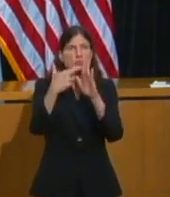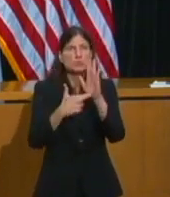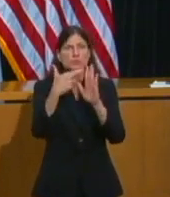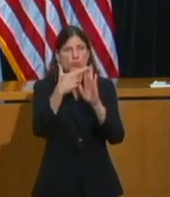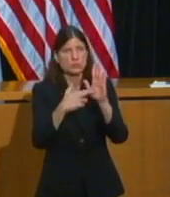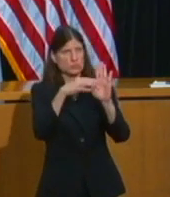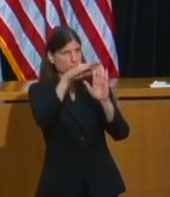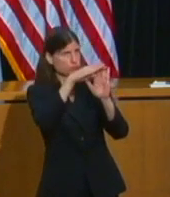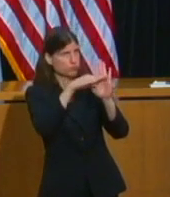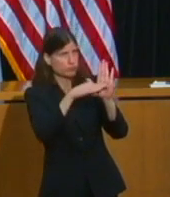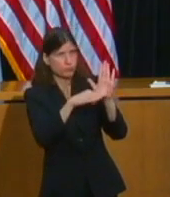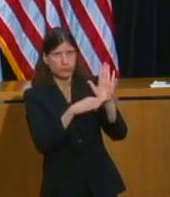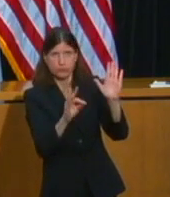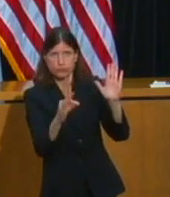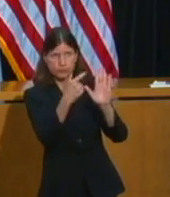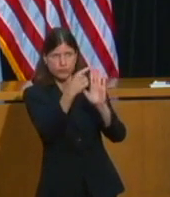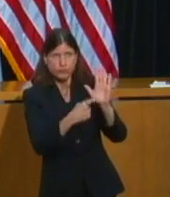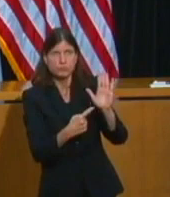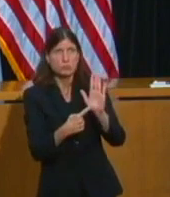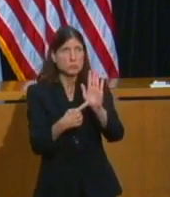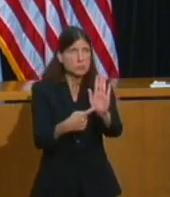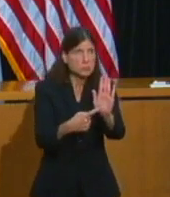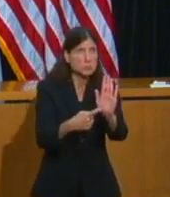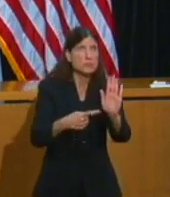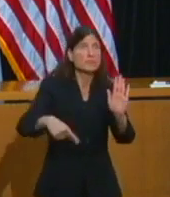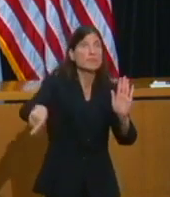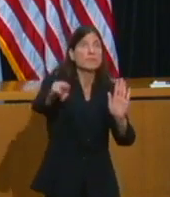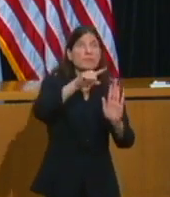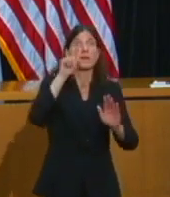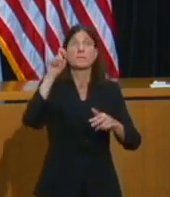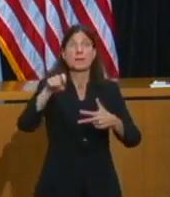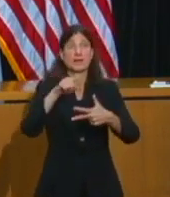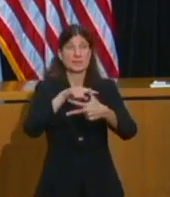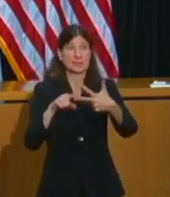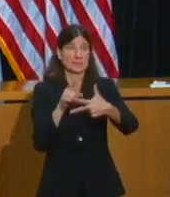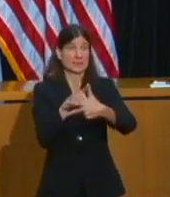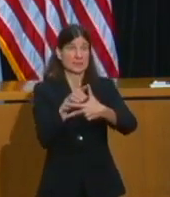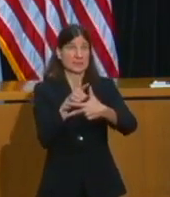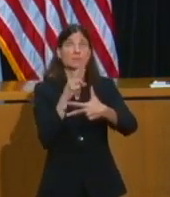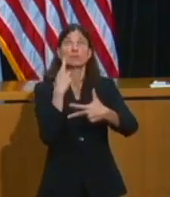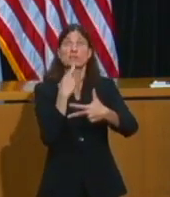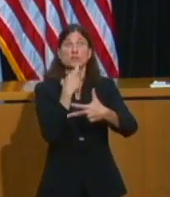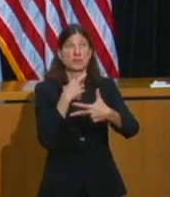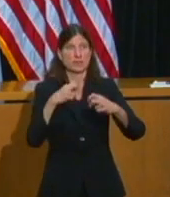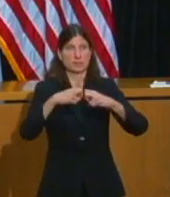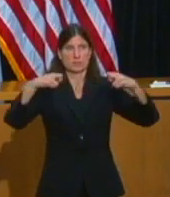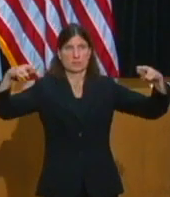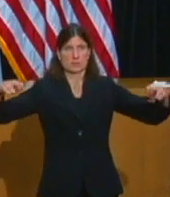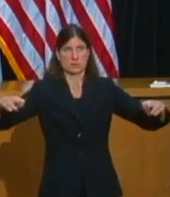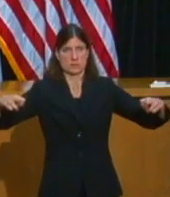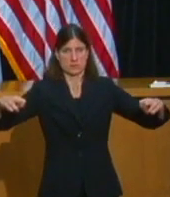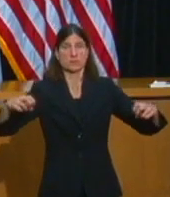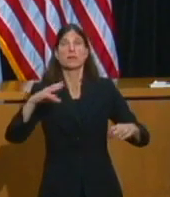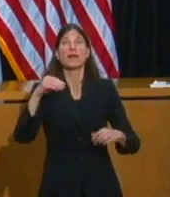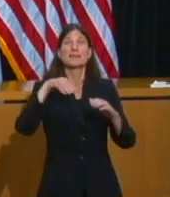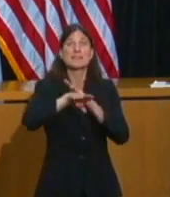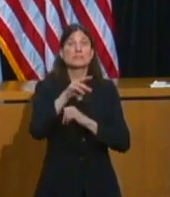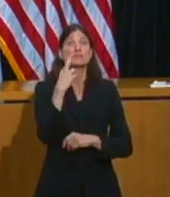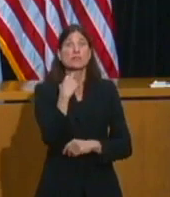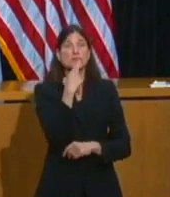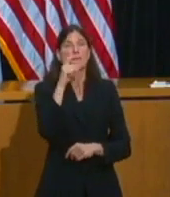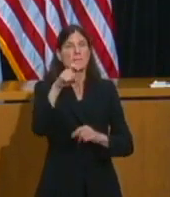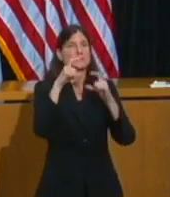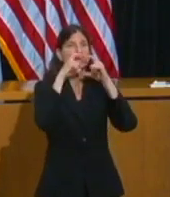on three basic things: distance, the use of face coverings coming and going, and